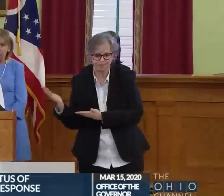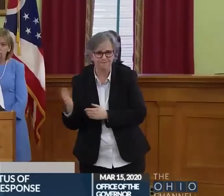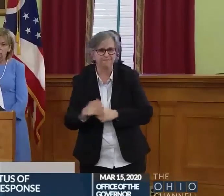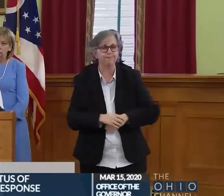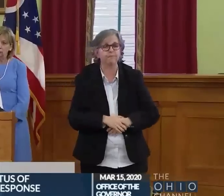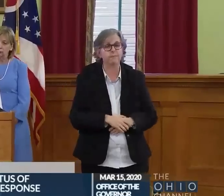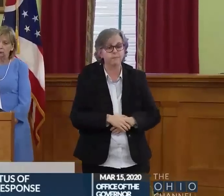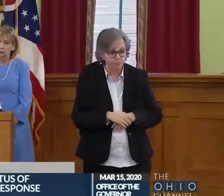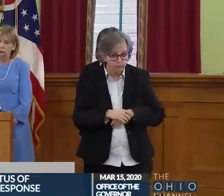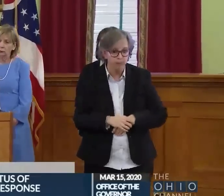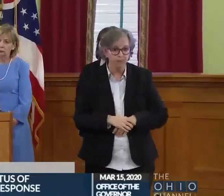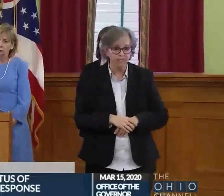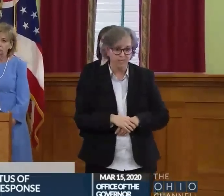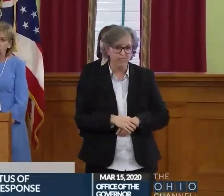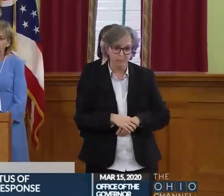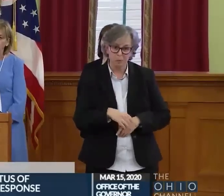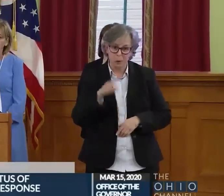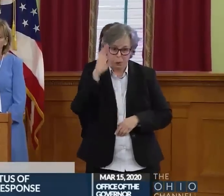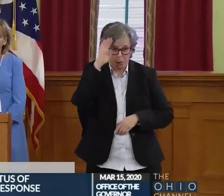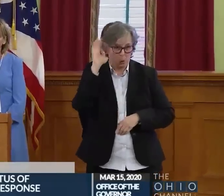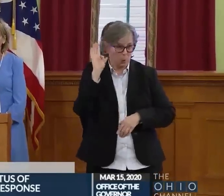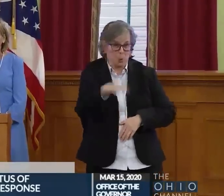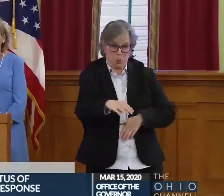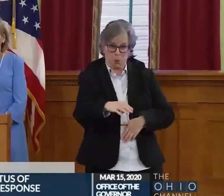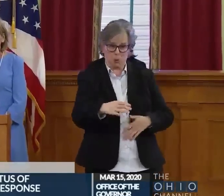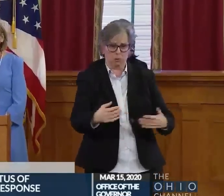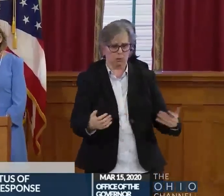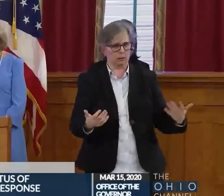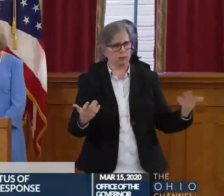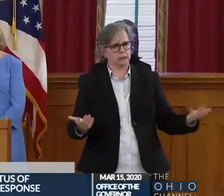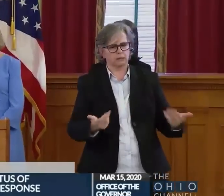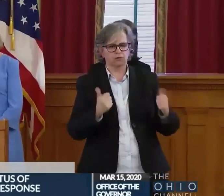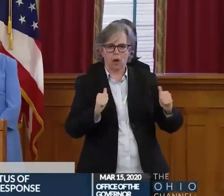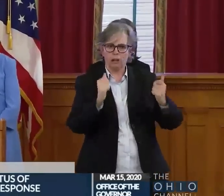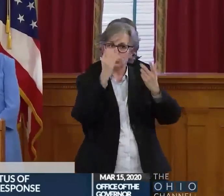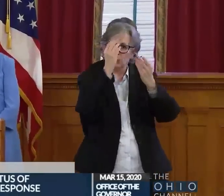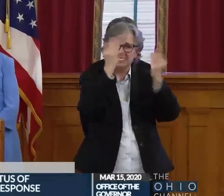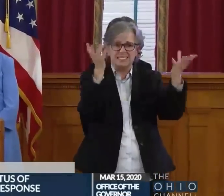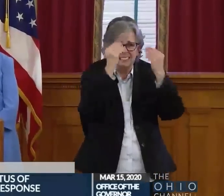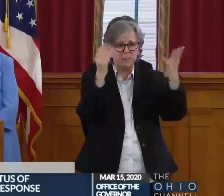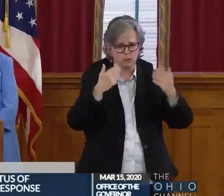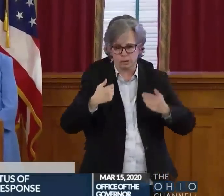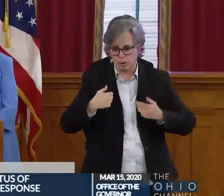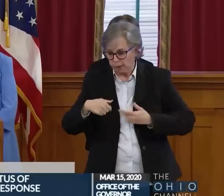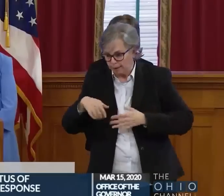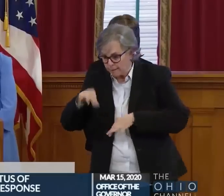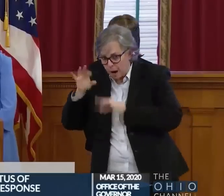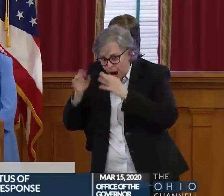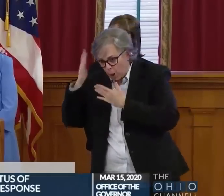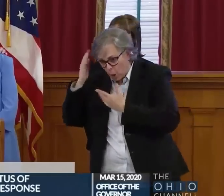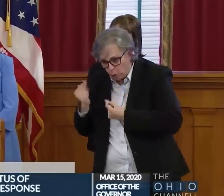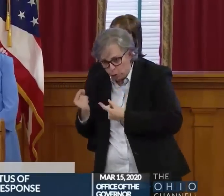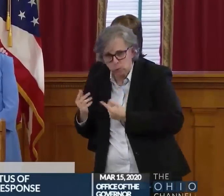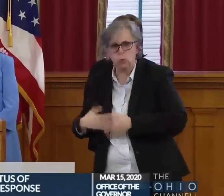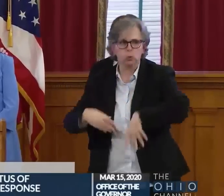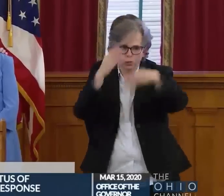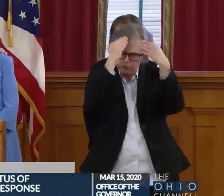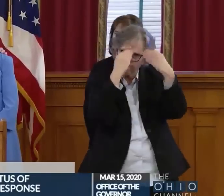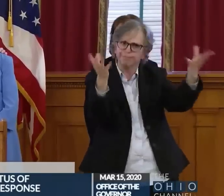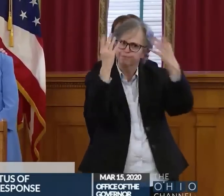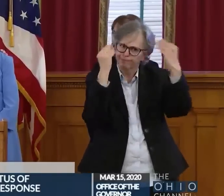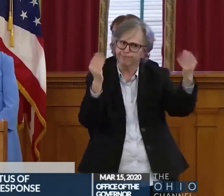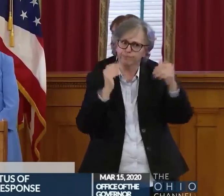As you know, we've been trying to tell you everything we know as we know it, and I've given a series of little science lectures,